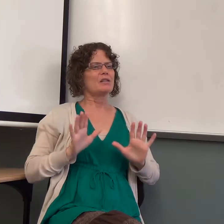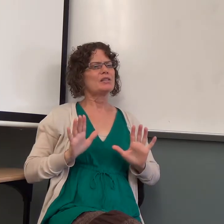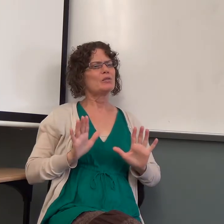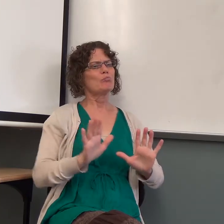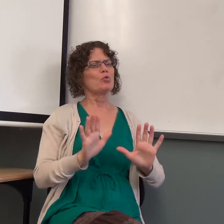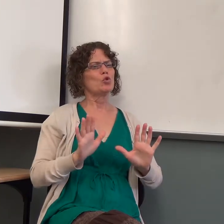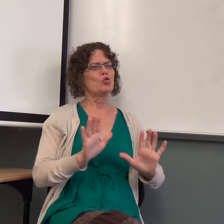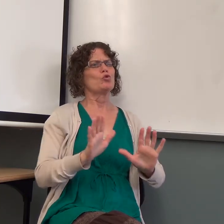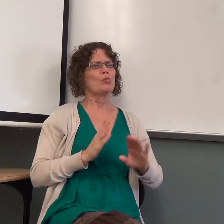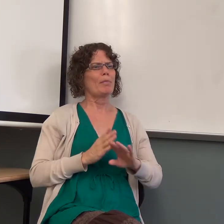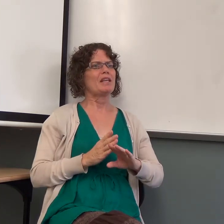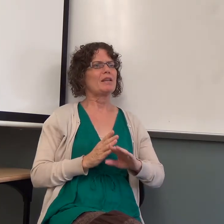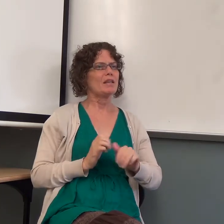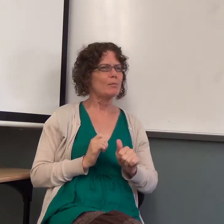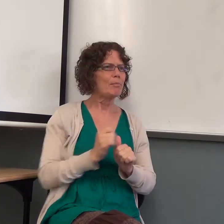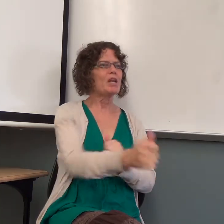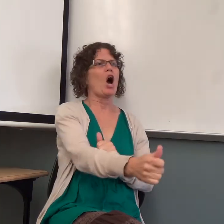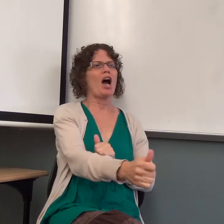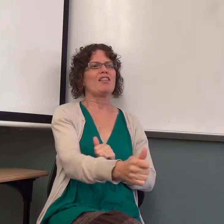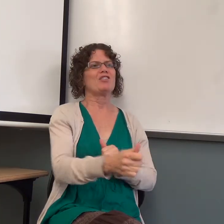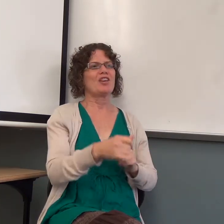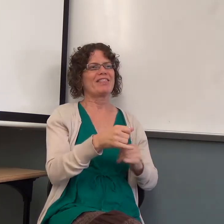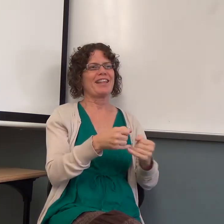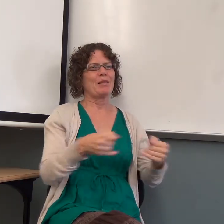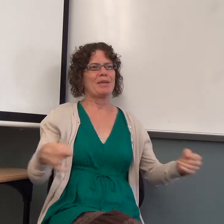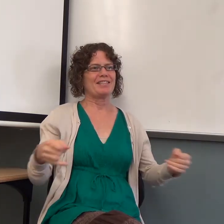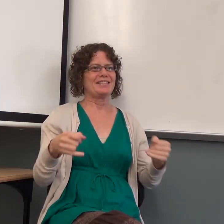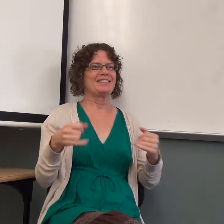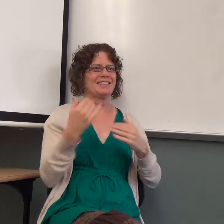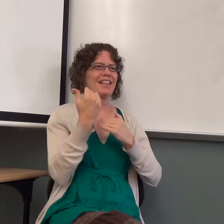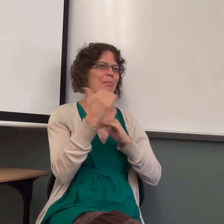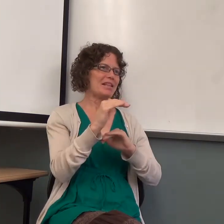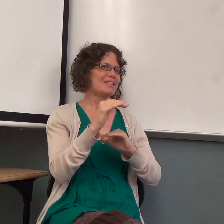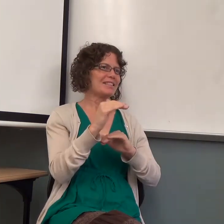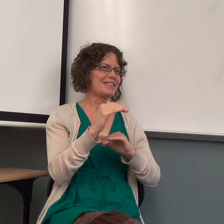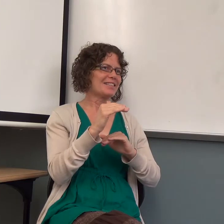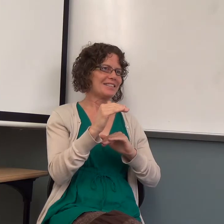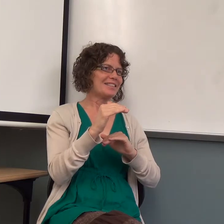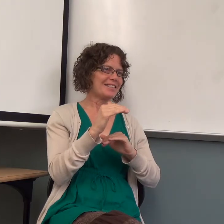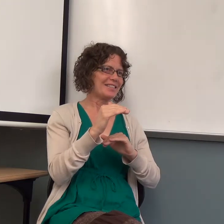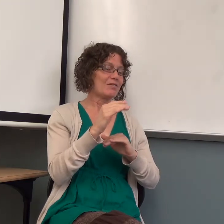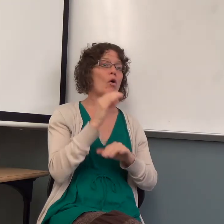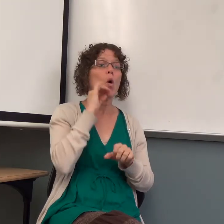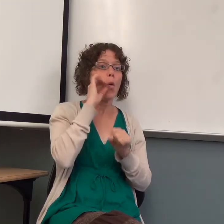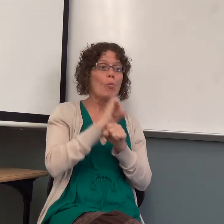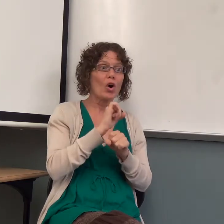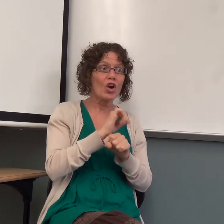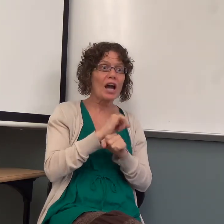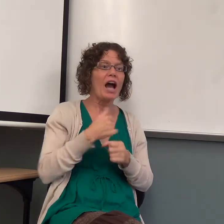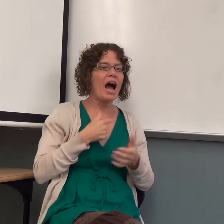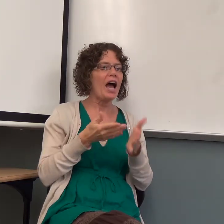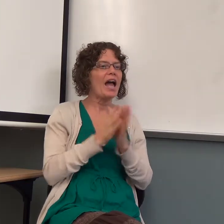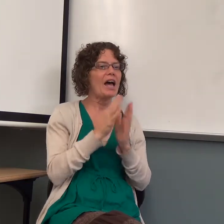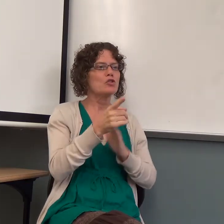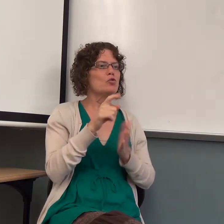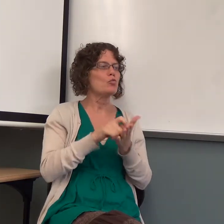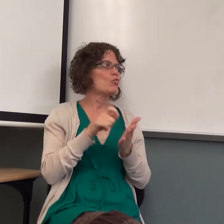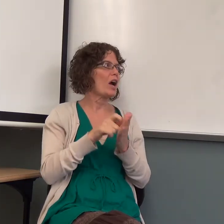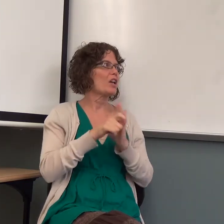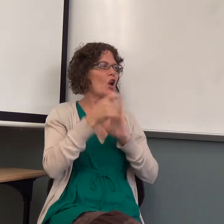something that's not your normal writing. Okay? So for your homework assignment, I asked you guys to write this article piece, and we're not going to focus